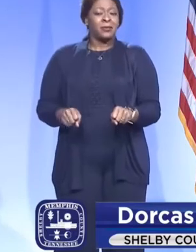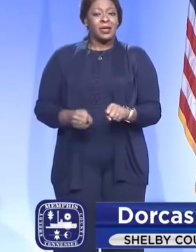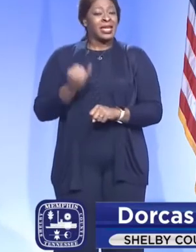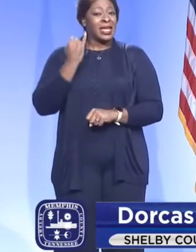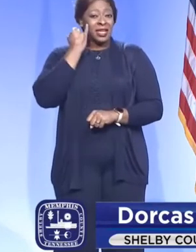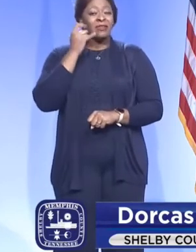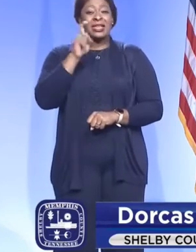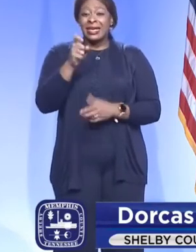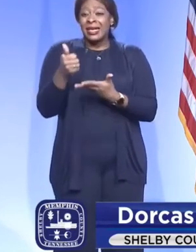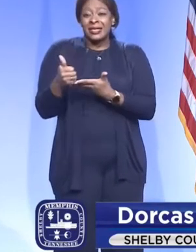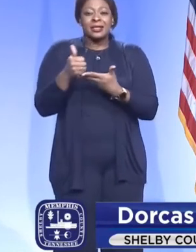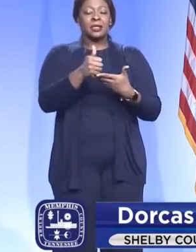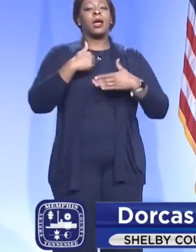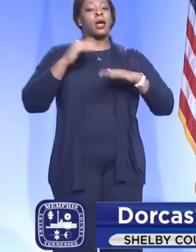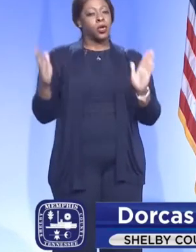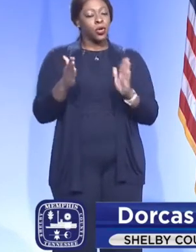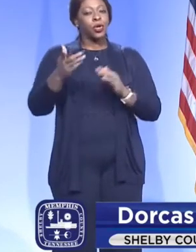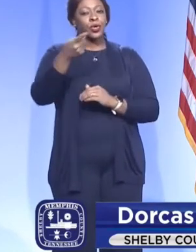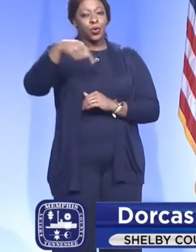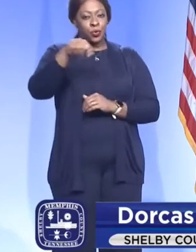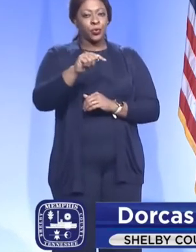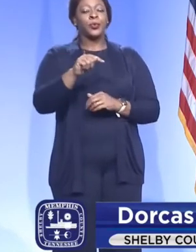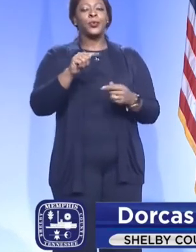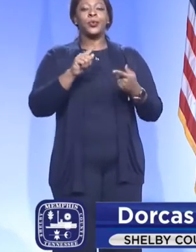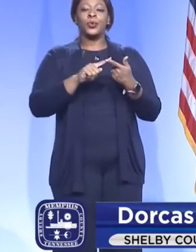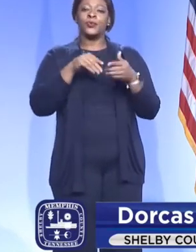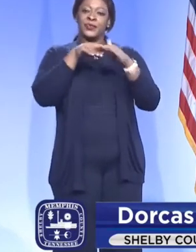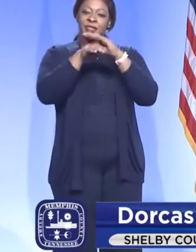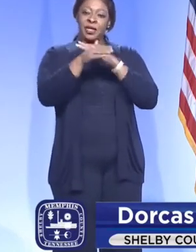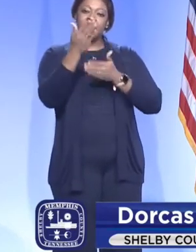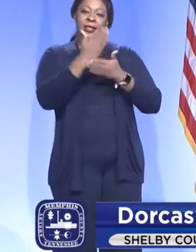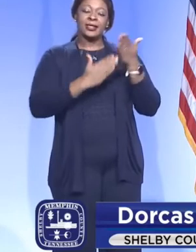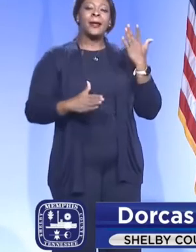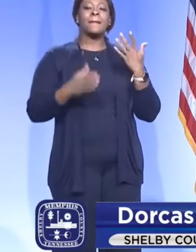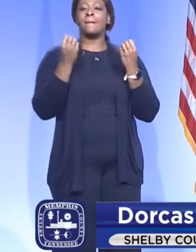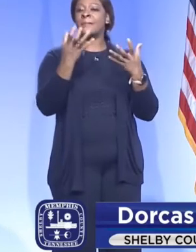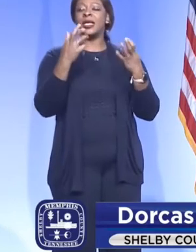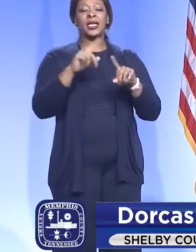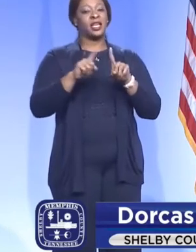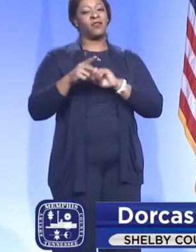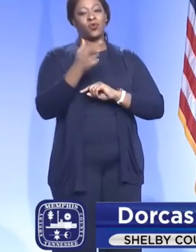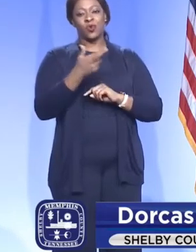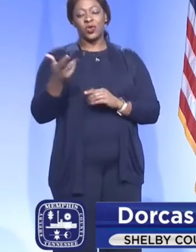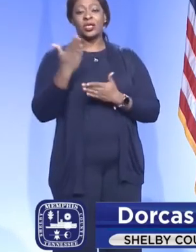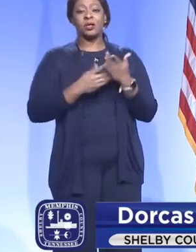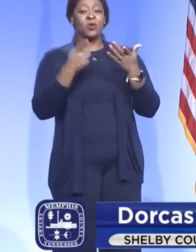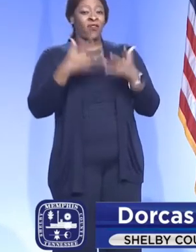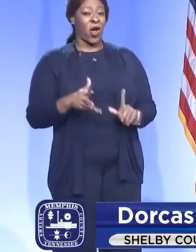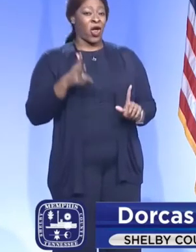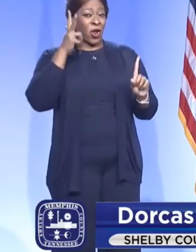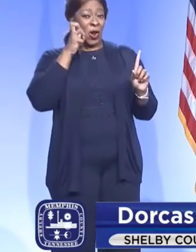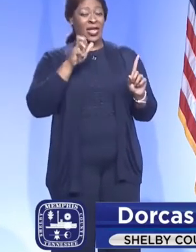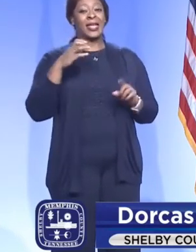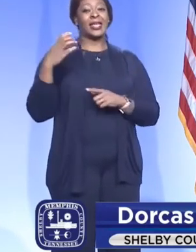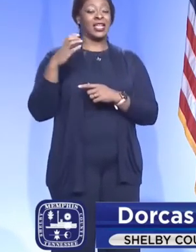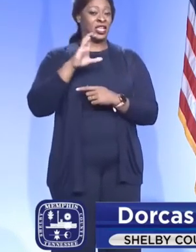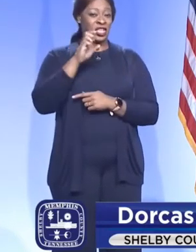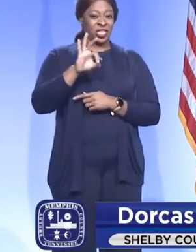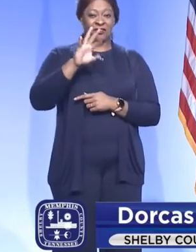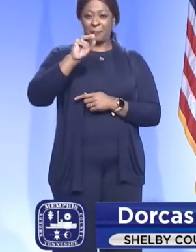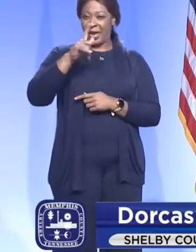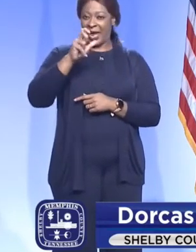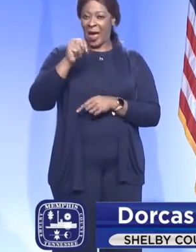away. They will still be there for us January 2021. To that